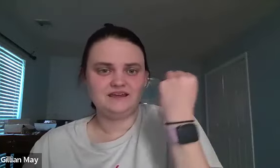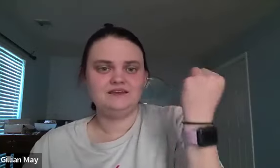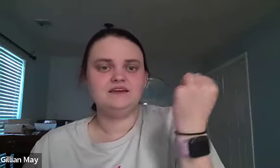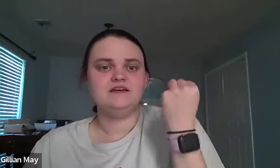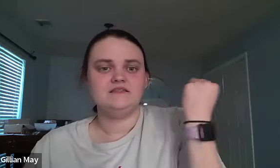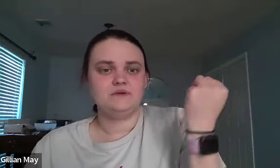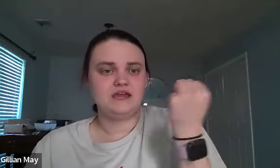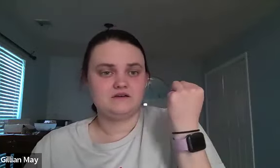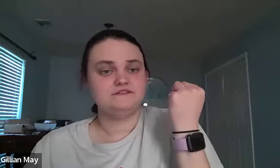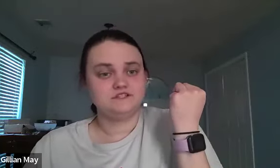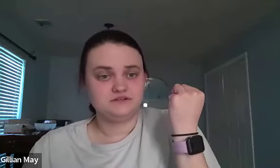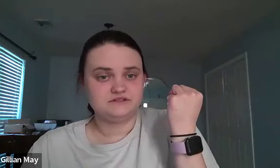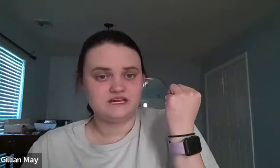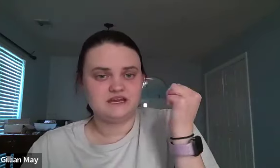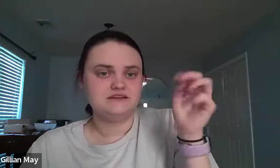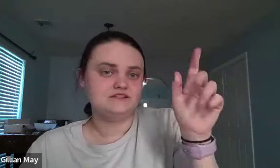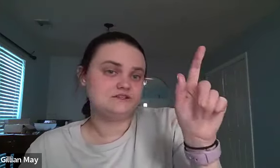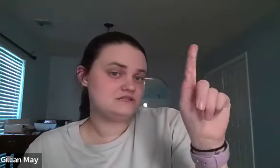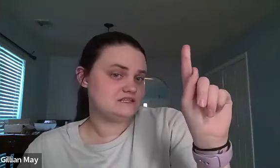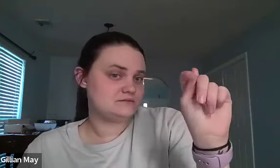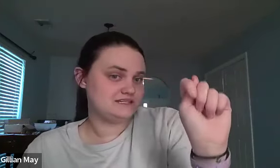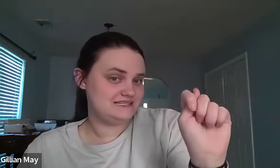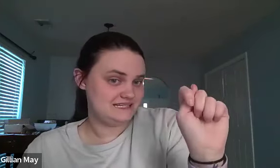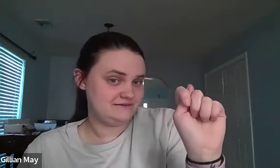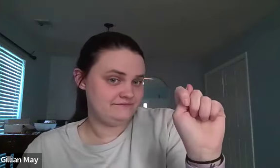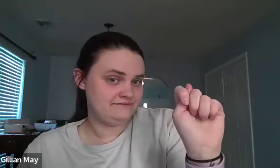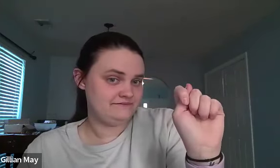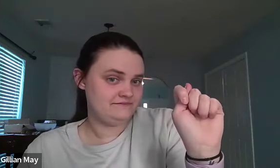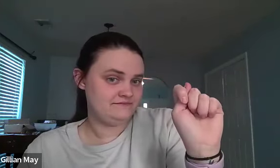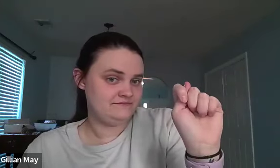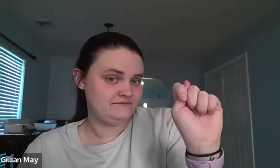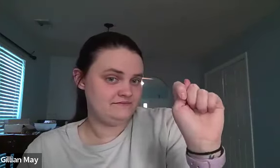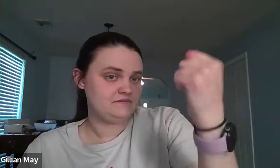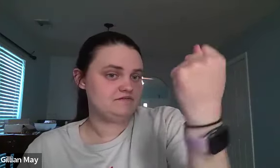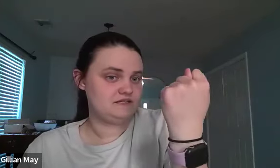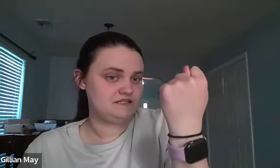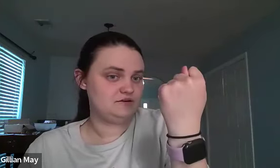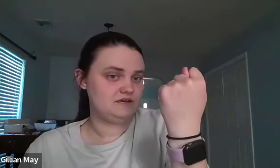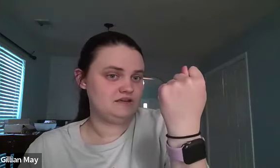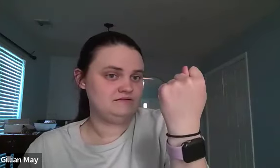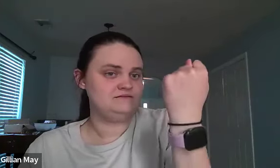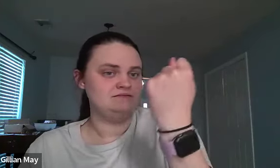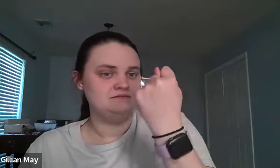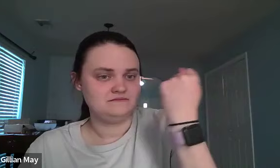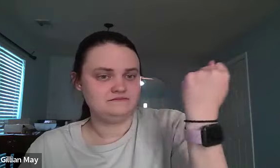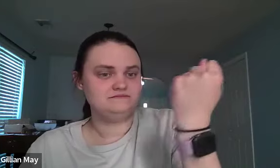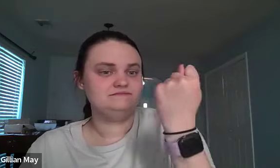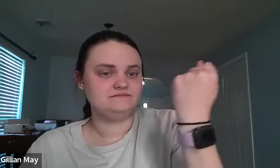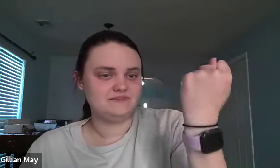Okay. Then we have Tuesday. Tuesday is going to be a T. Facing you again.